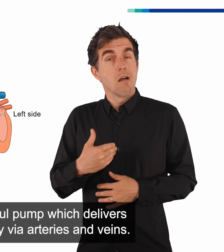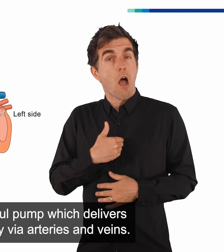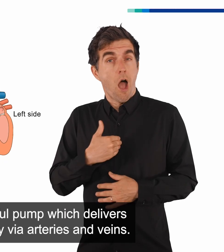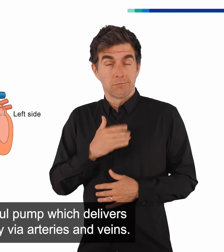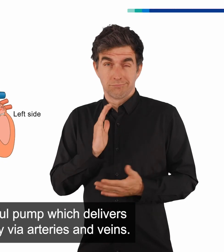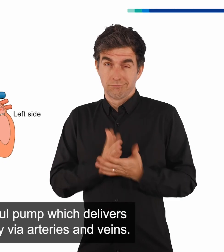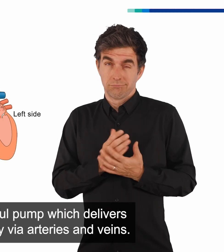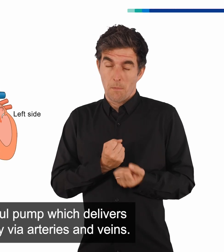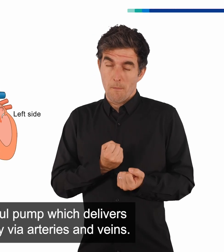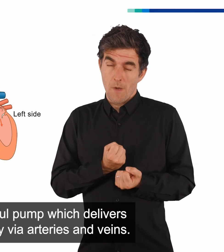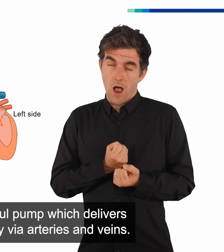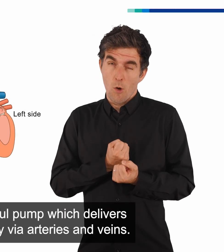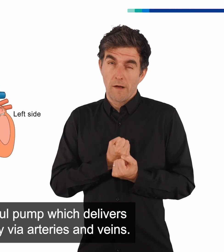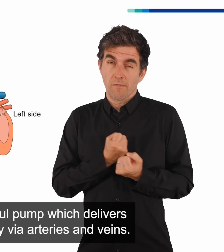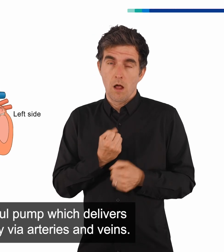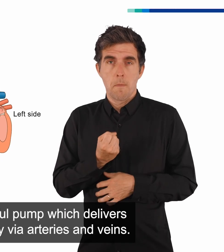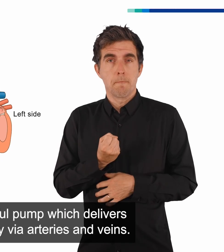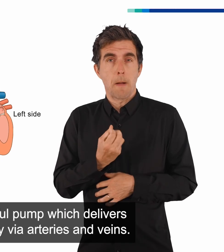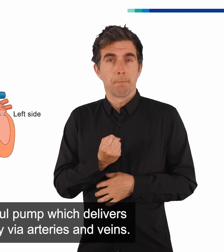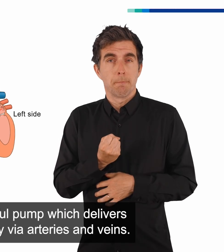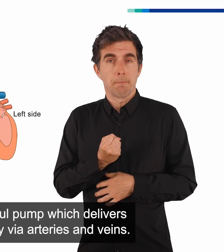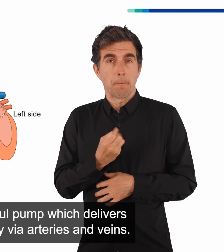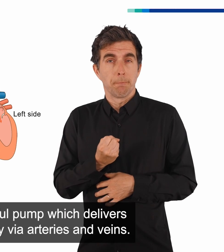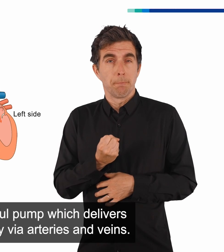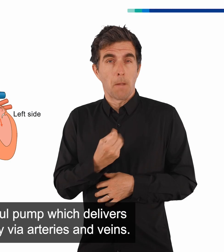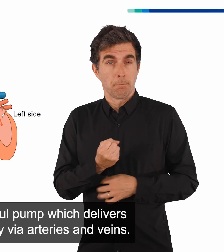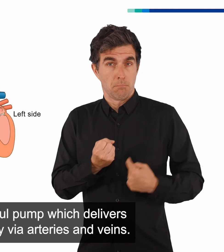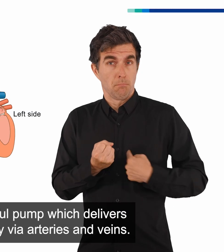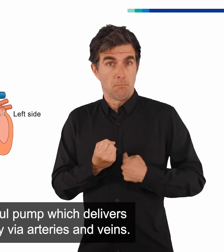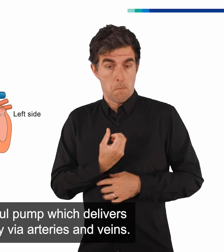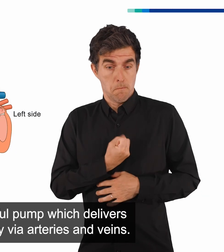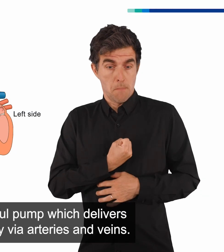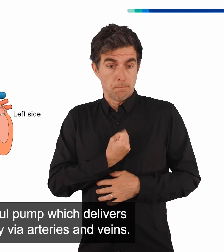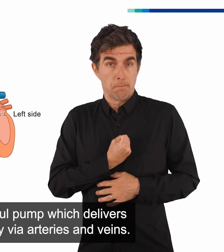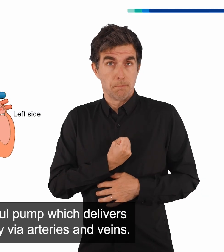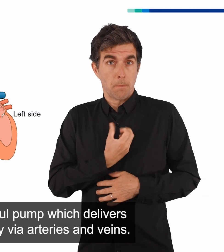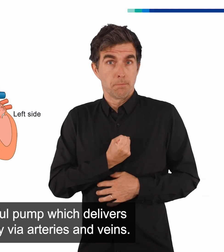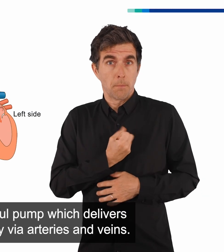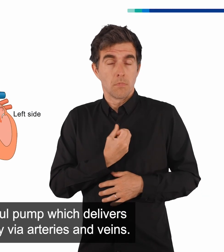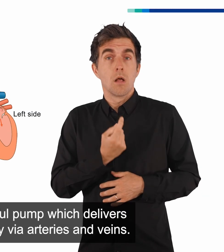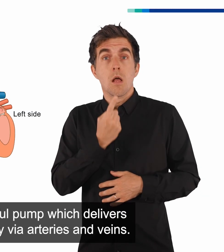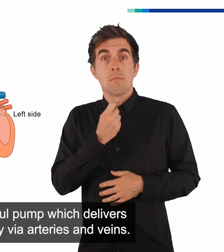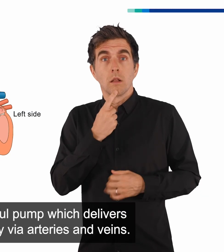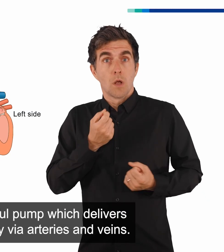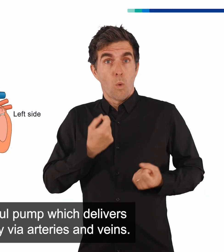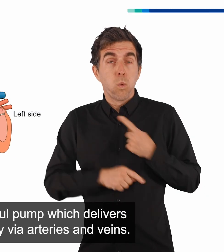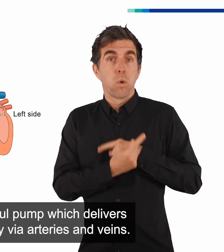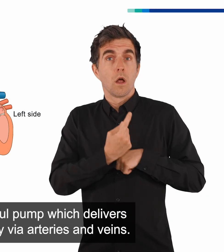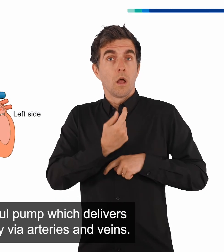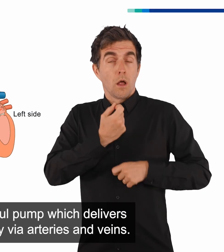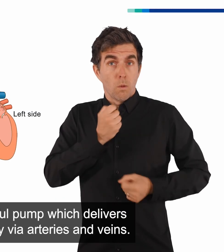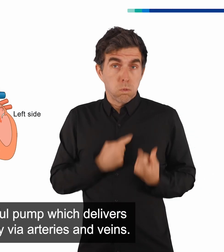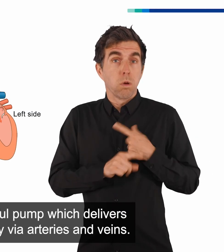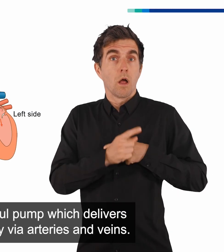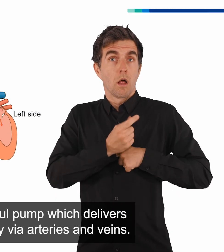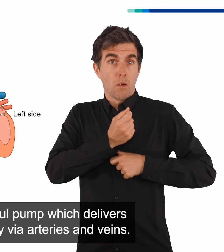The heart is a powerful pump which delivers blood to all of the body via arteries and veins. The heart has two